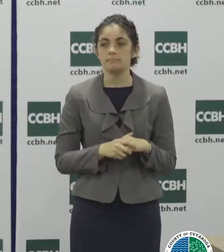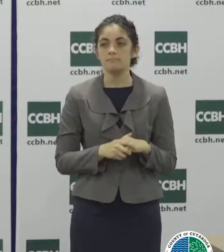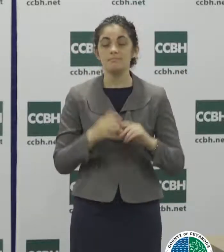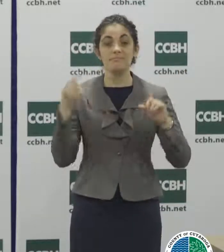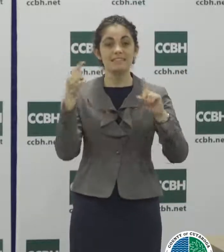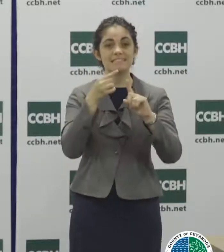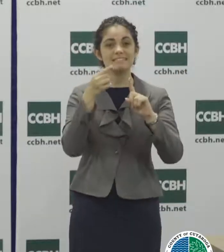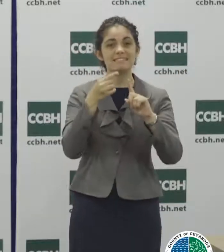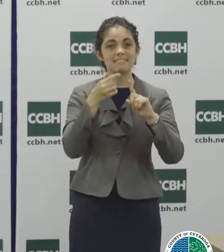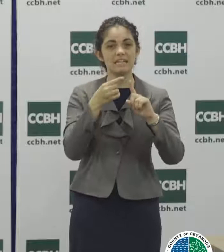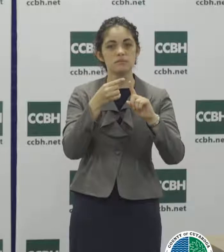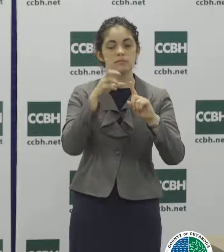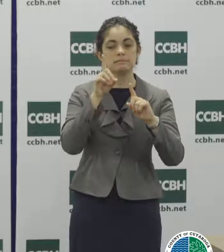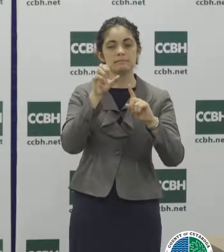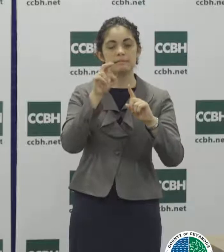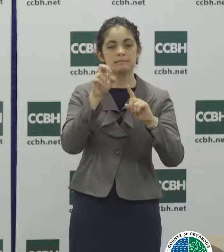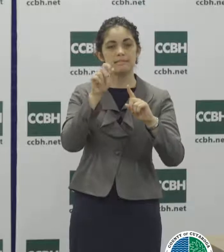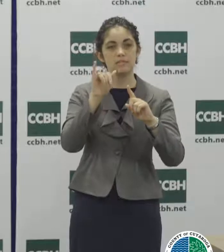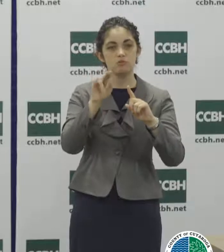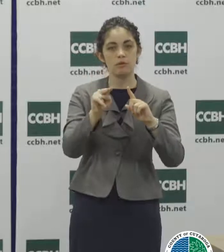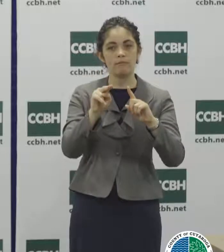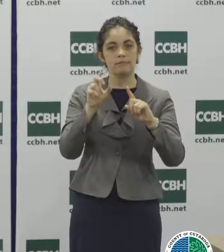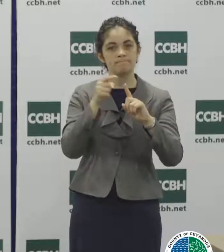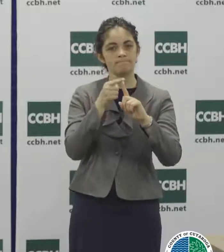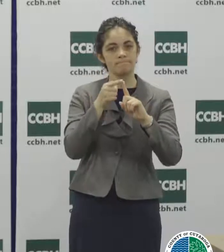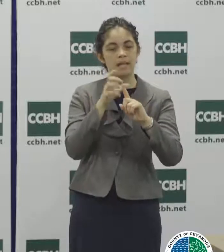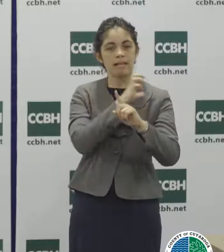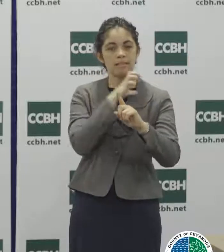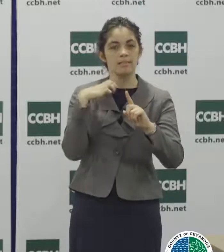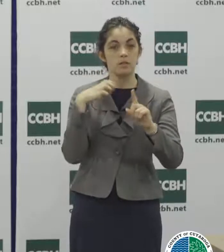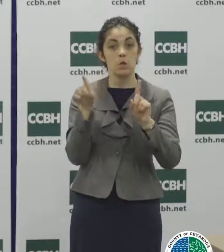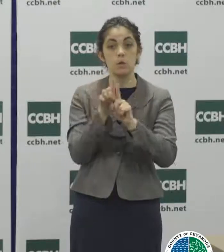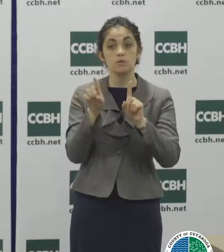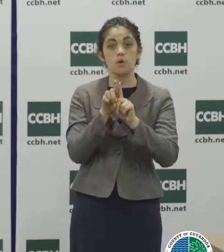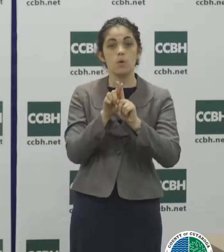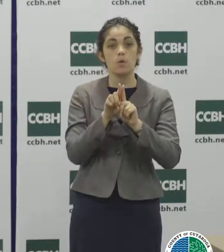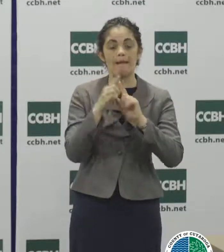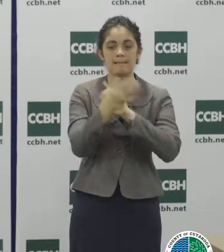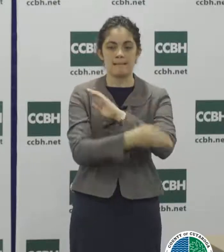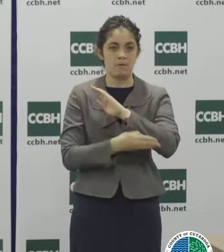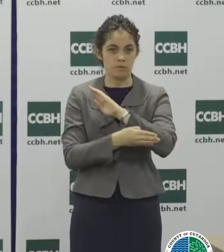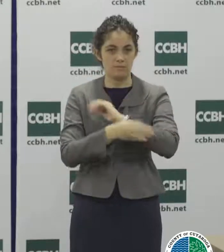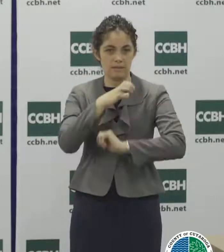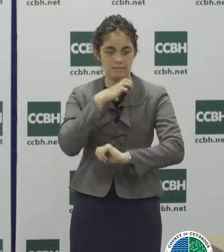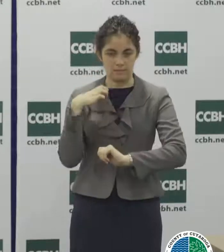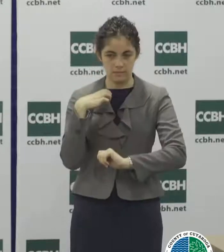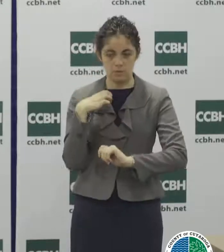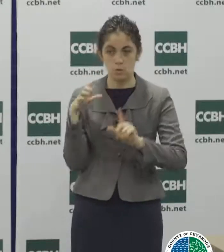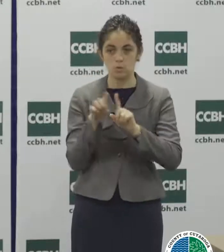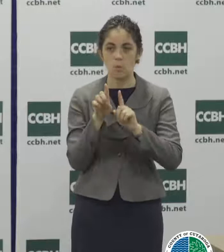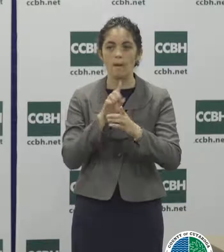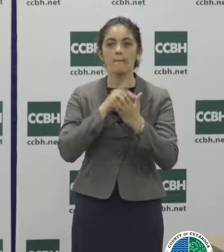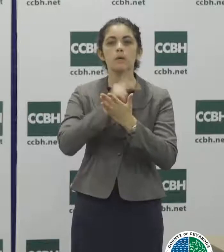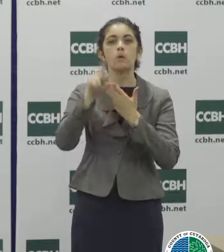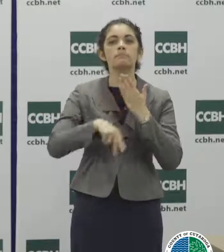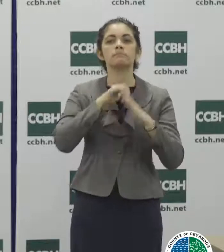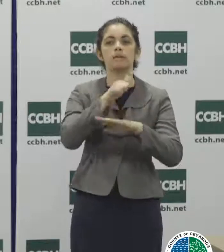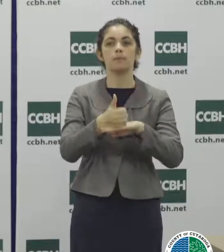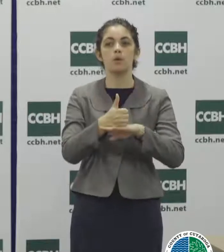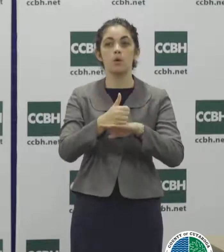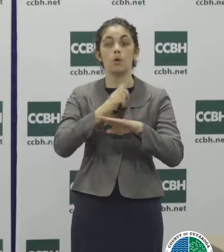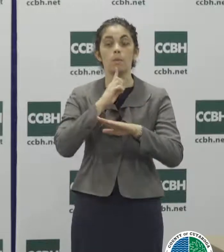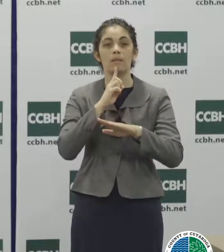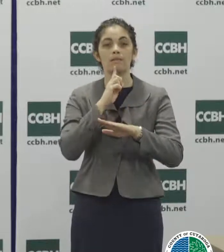Destination Cleveland earlier this week, in collaboration with the county and the city of Cleveland, launched a program, which is